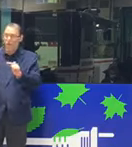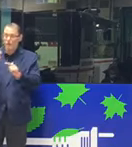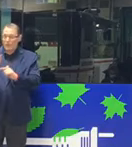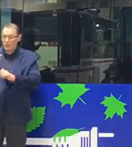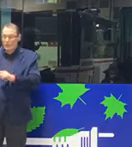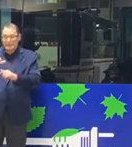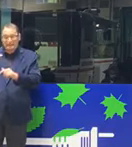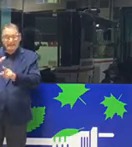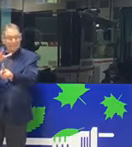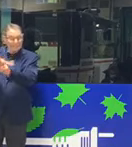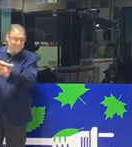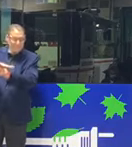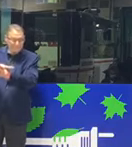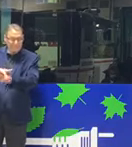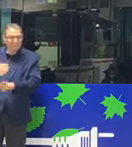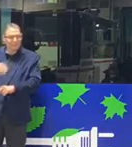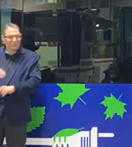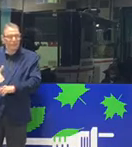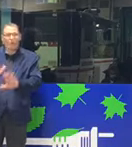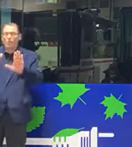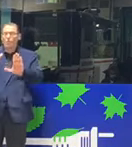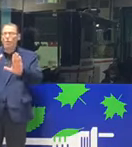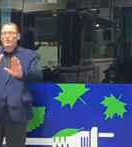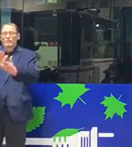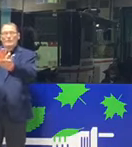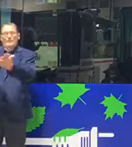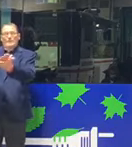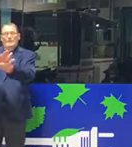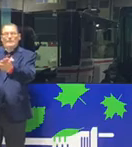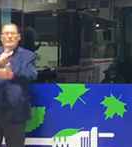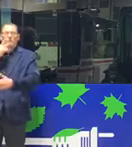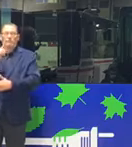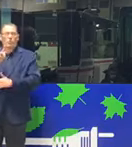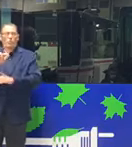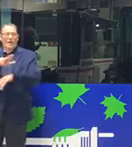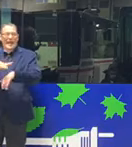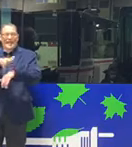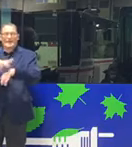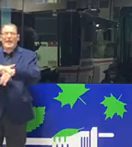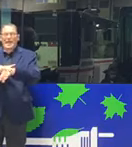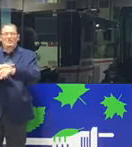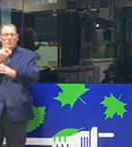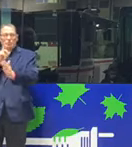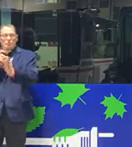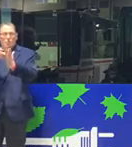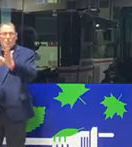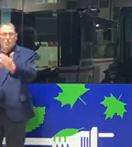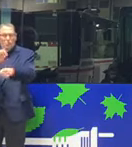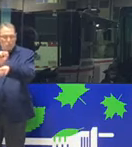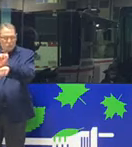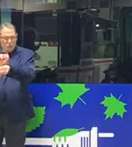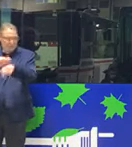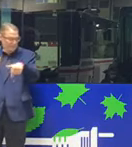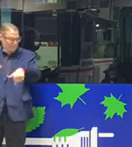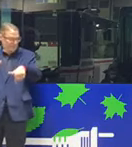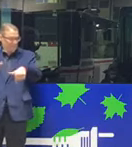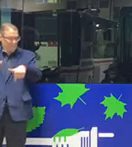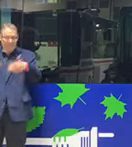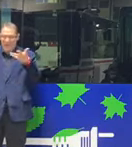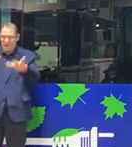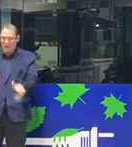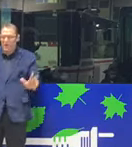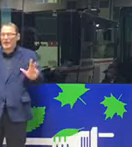It's a terrific complement to the extensive and the nationally recognized work that we're already